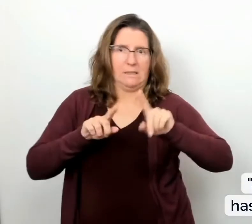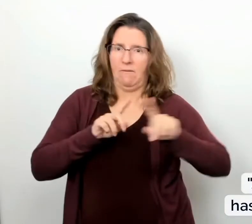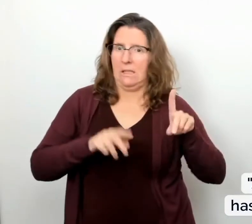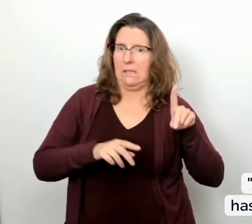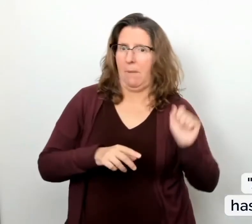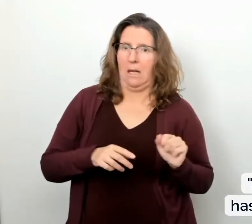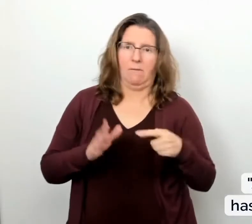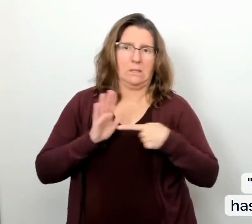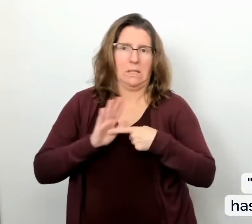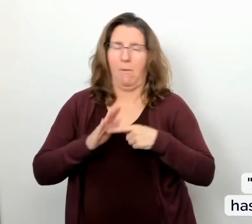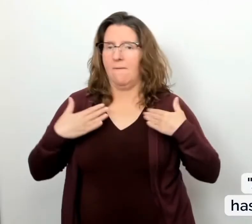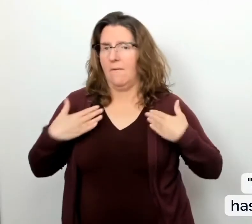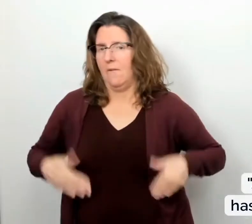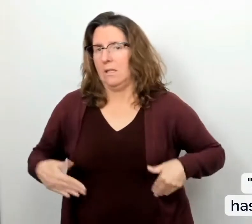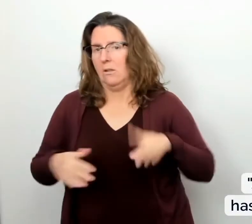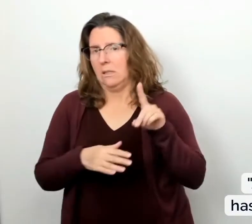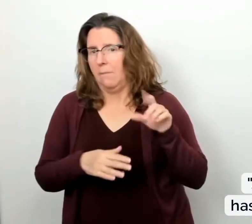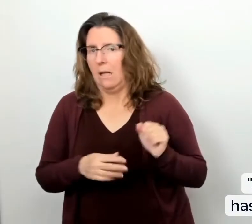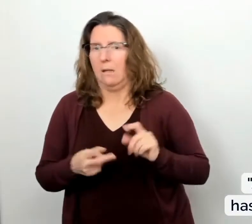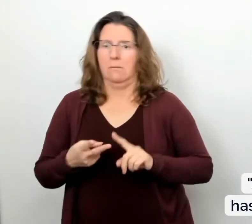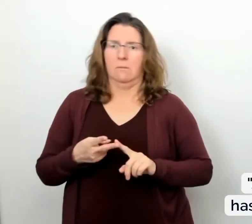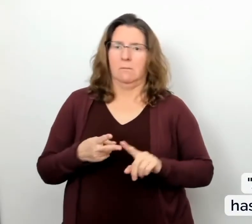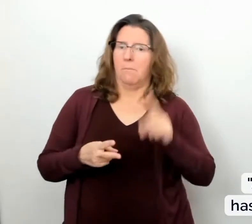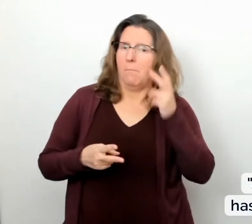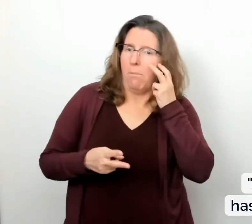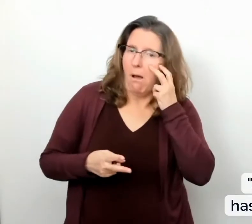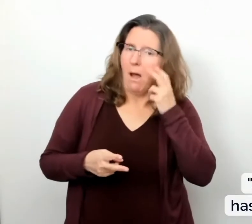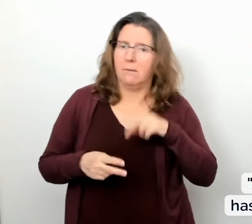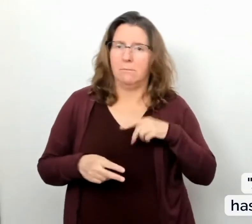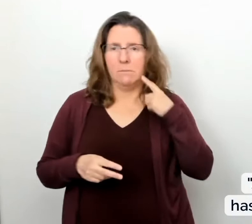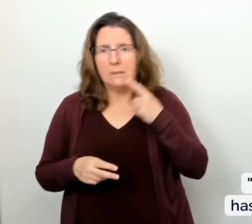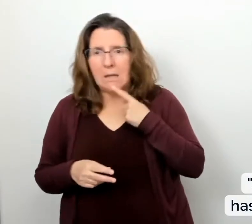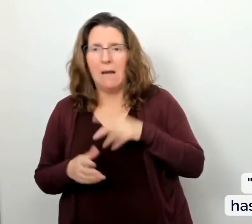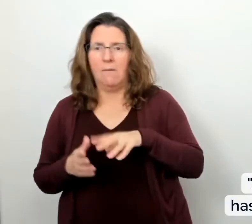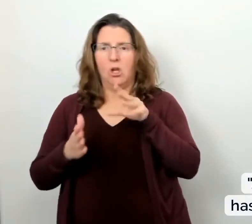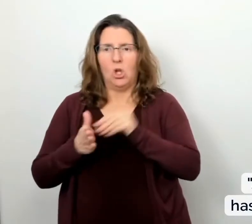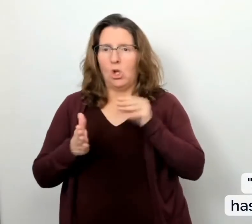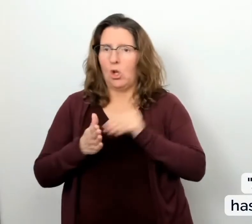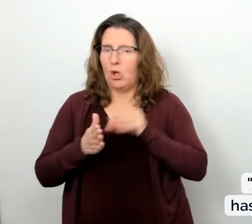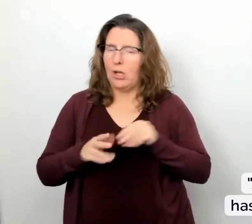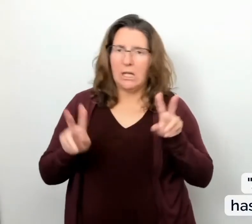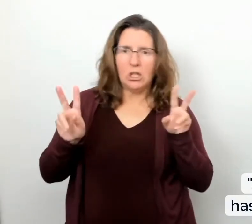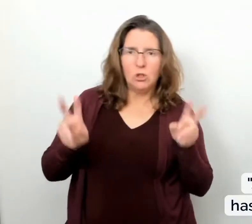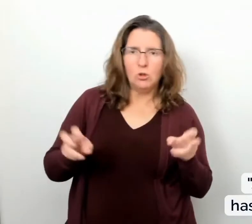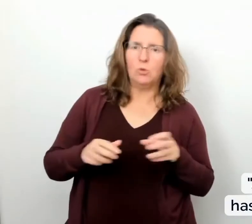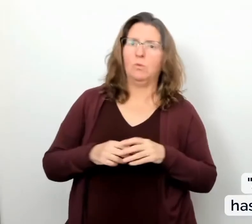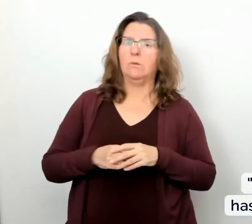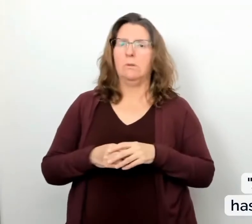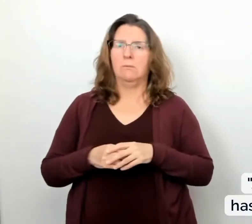Regardless of the disability, whether it be a physical disability, a sensory disability such as blindness or deafness,